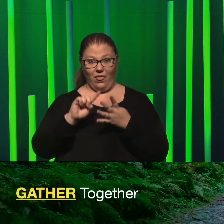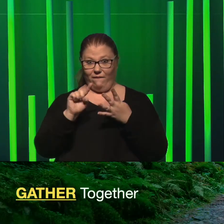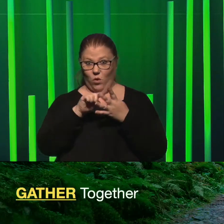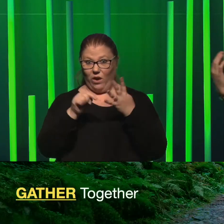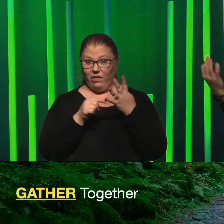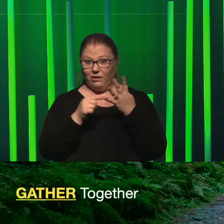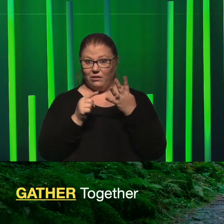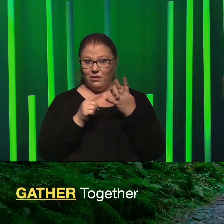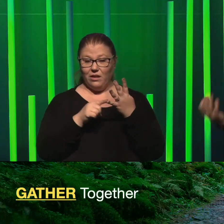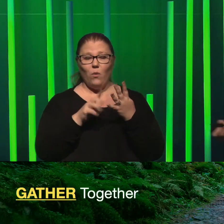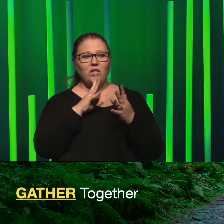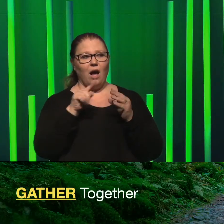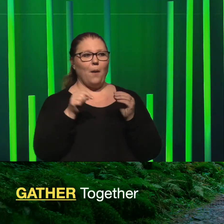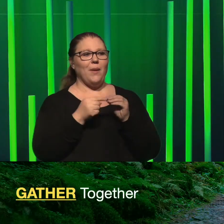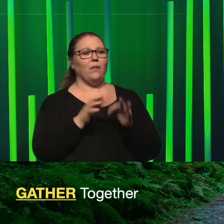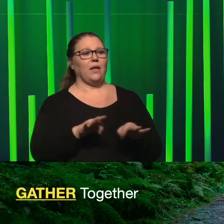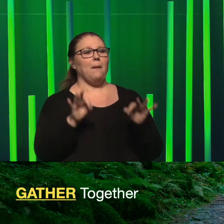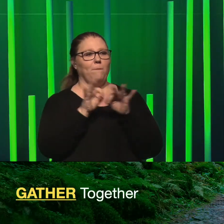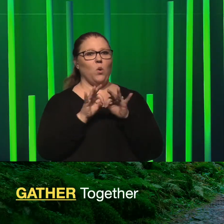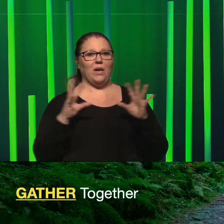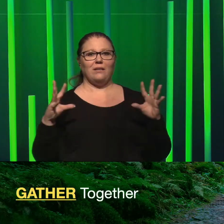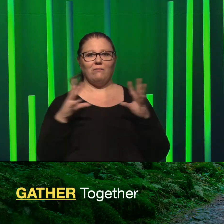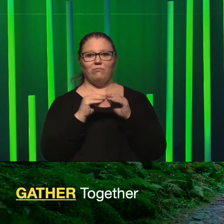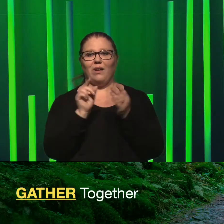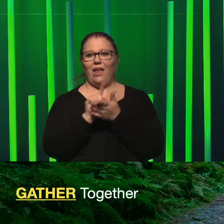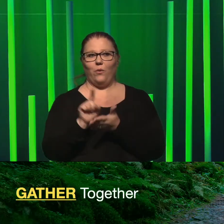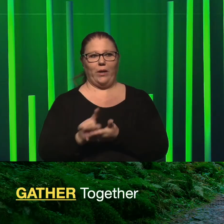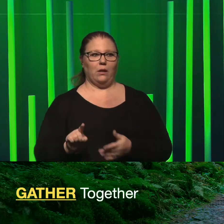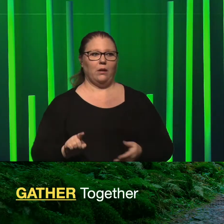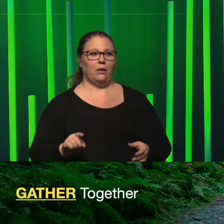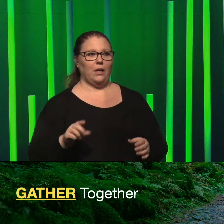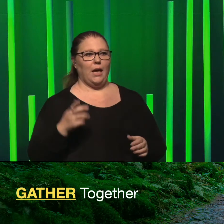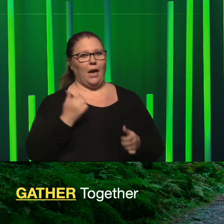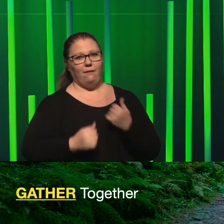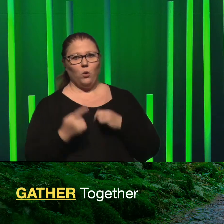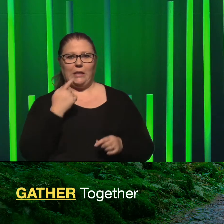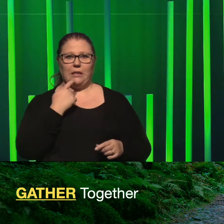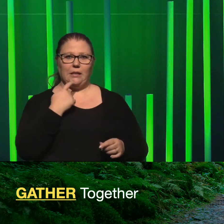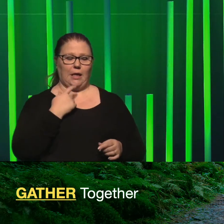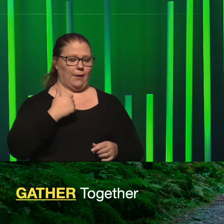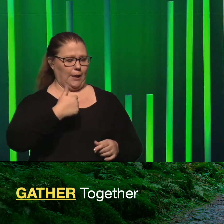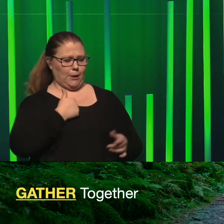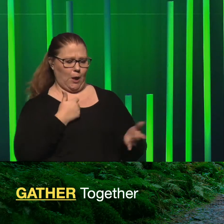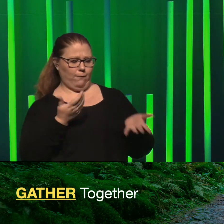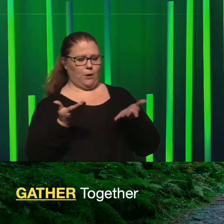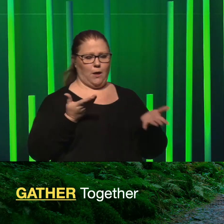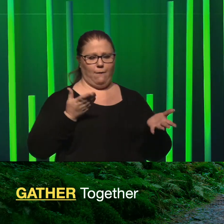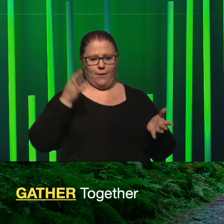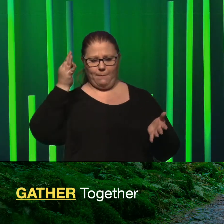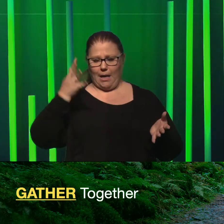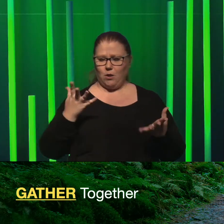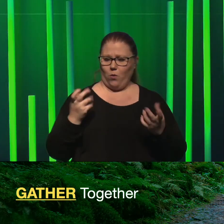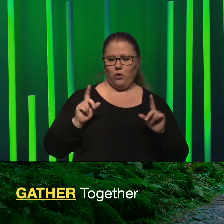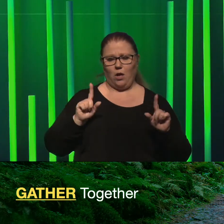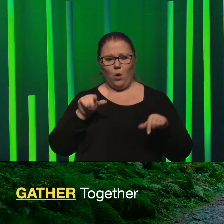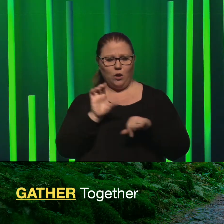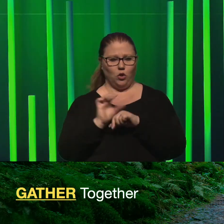about the importance of gathering together on a weekly basis. Now everybody's like, here we go, self-serving pastor just wants you to come to church, all